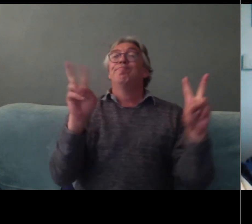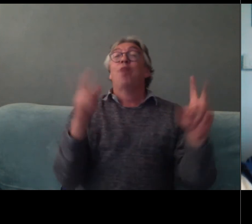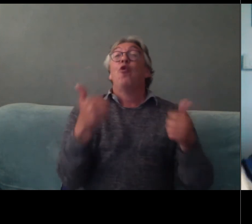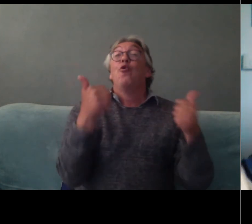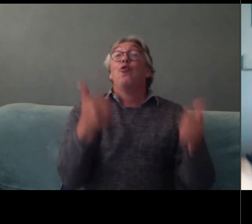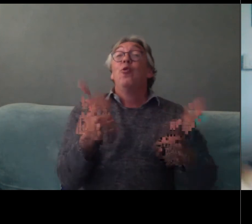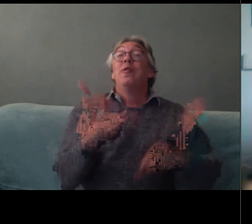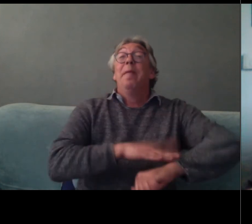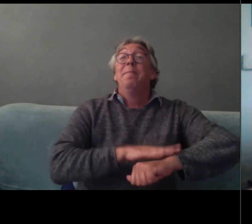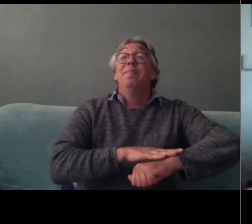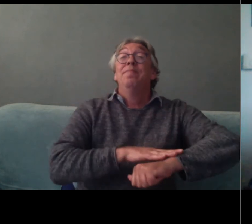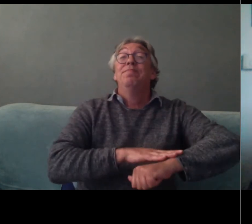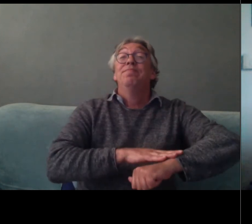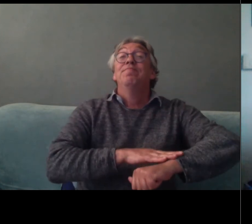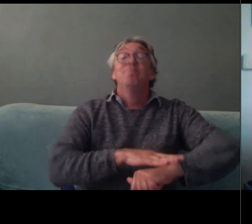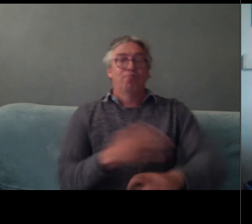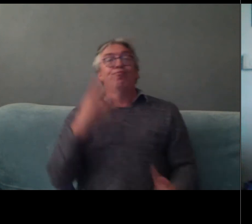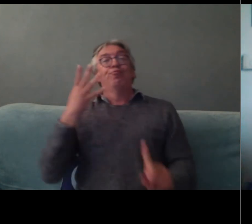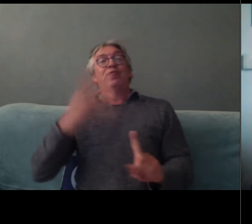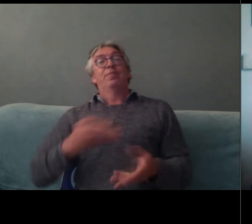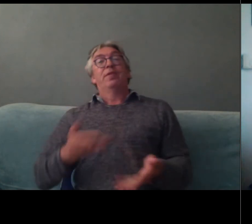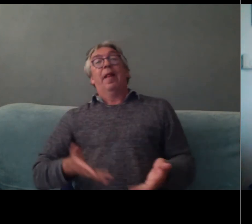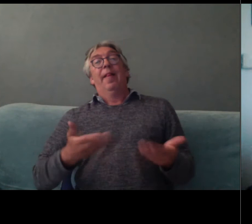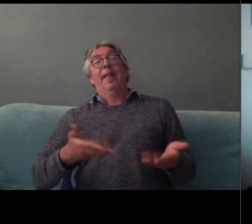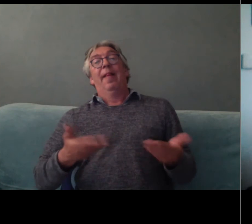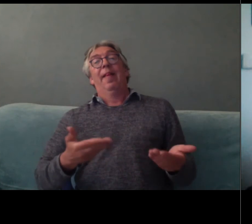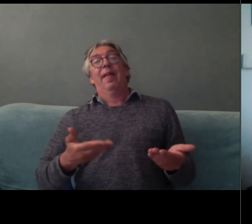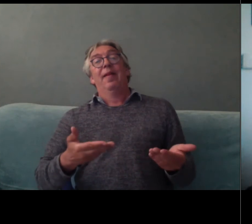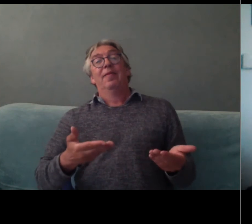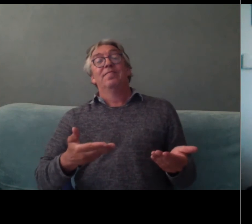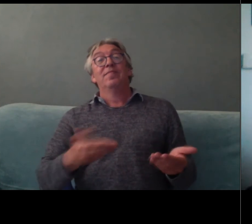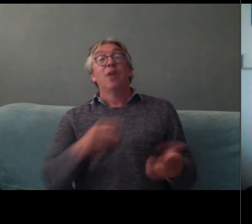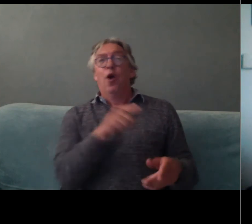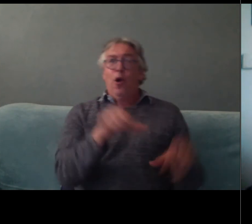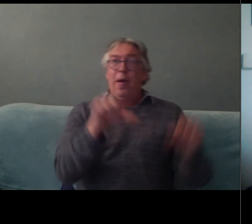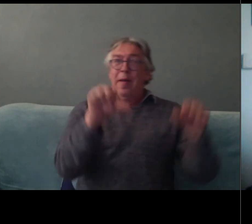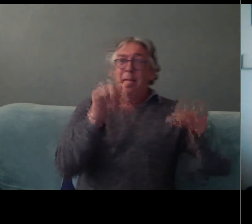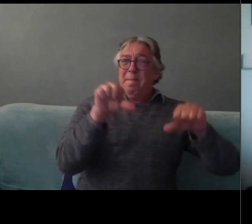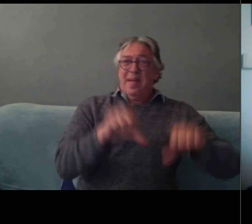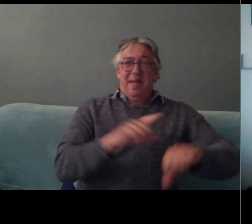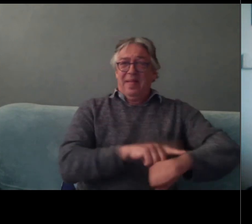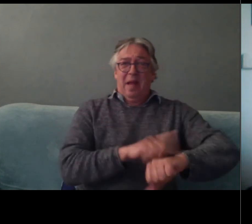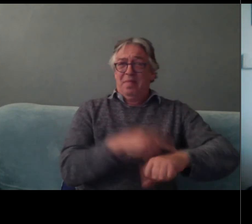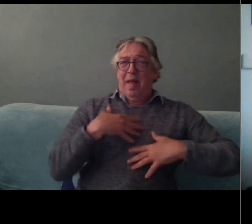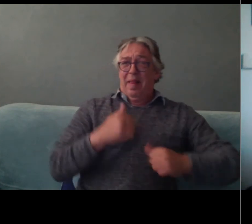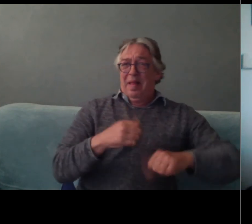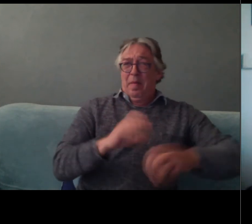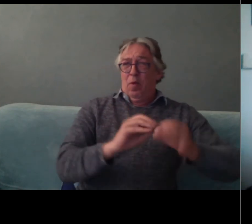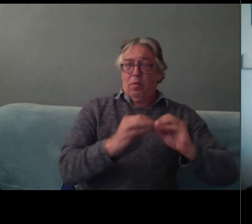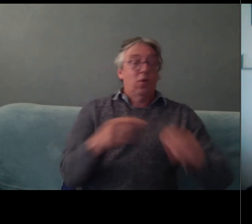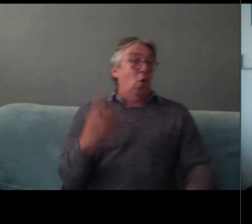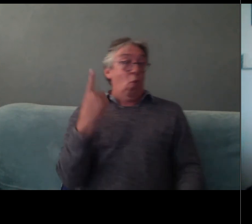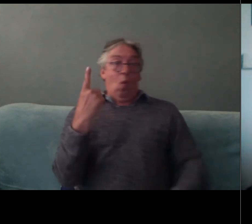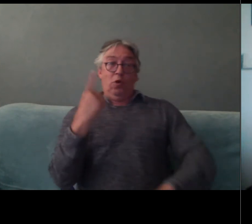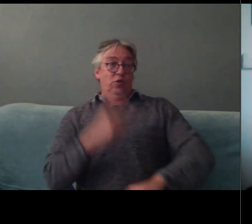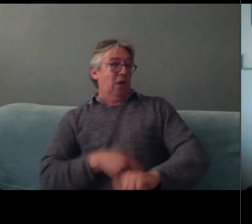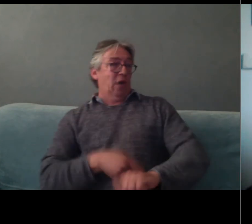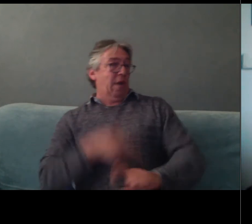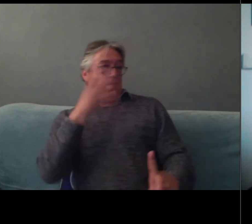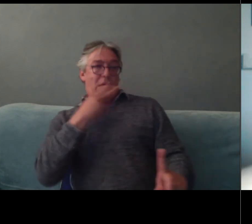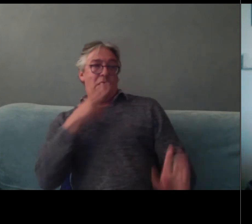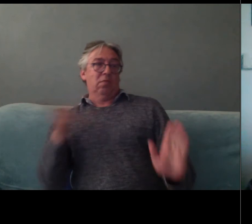Also, the individual differences of the health and rehabilitation professionals in the committee. There is no way to